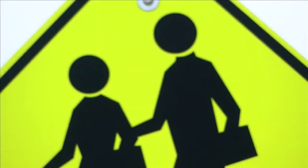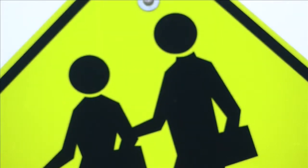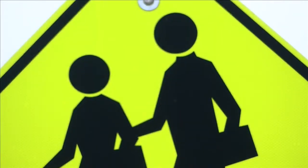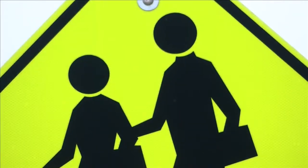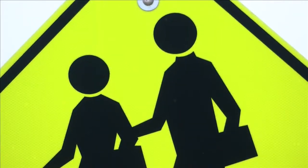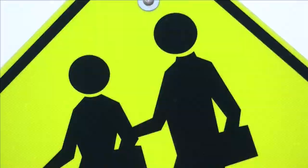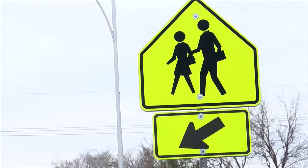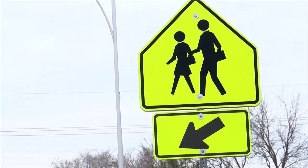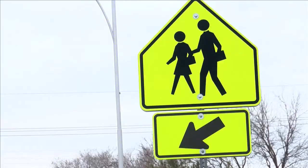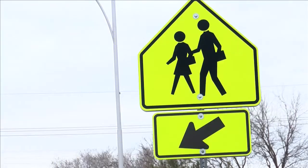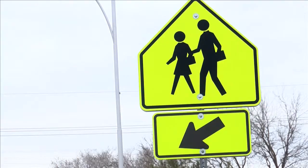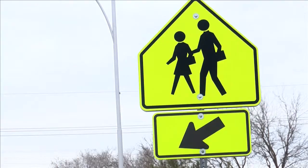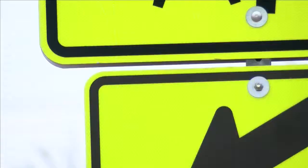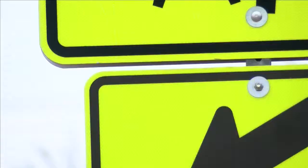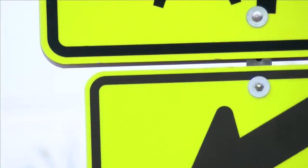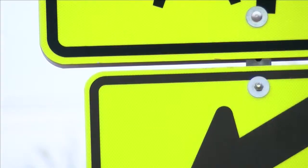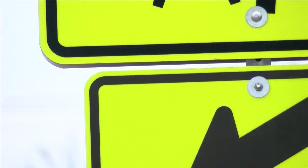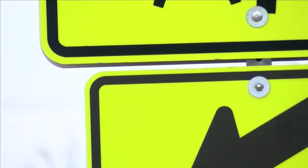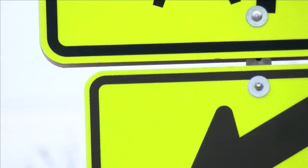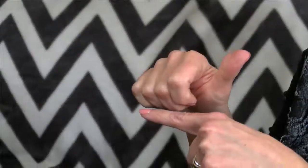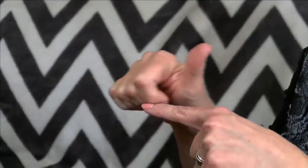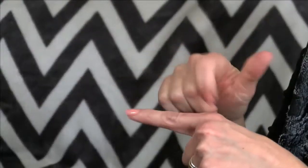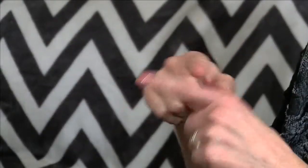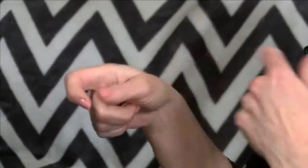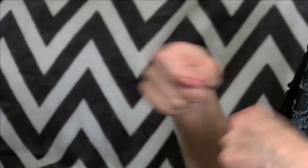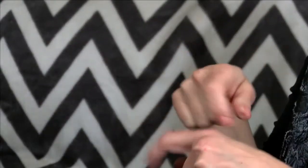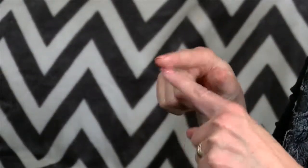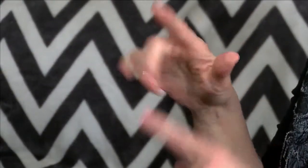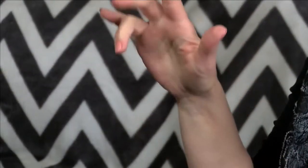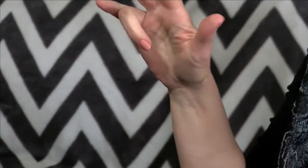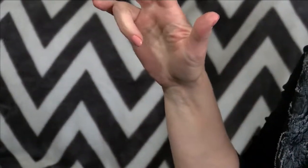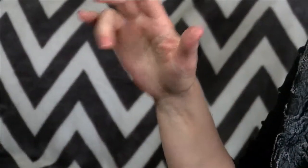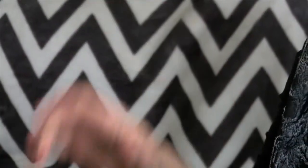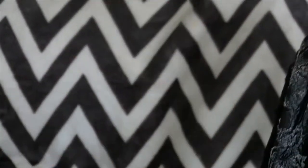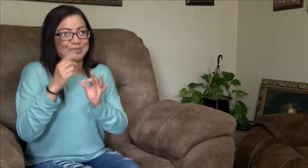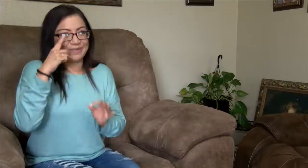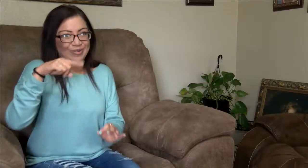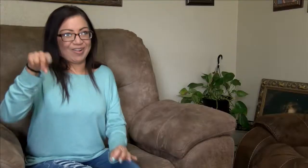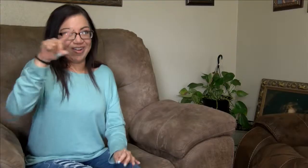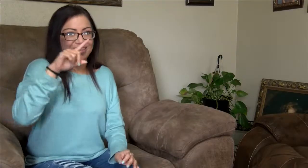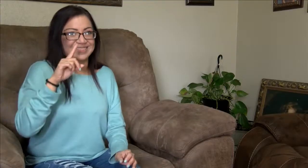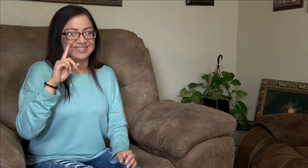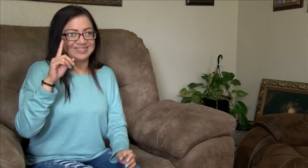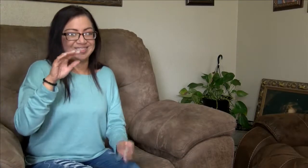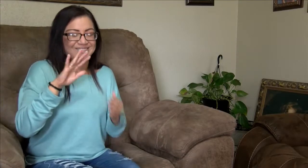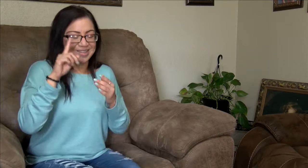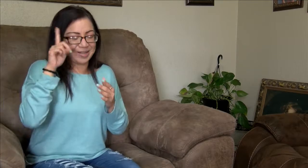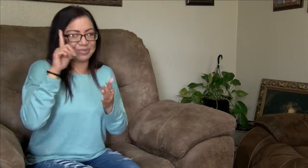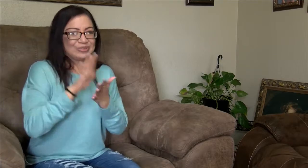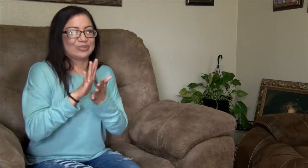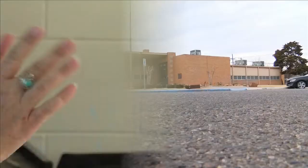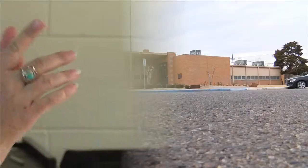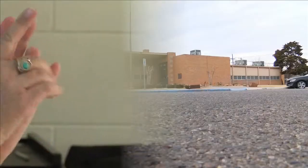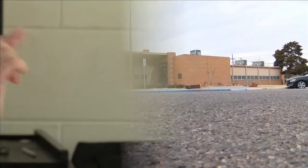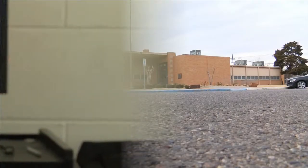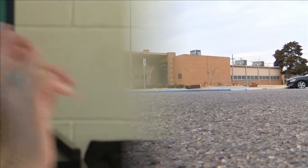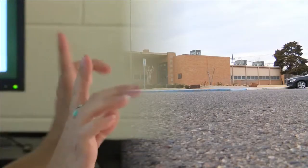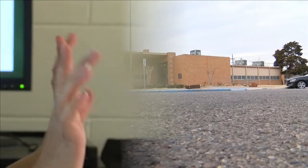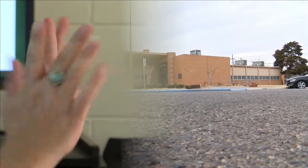there's been no one to fill in and interpret for her daughter. And the school district definitely needs more people who can sign ASL. LISD says they